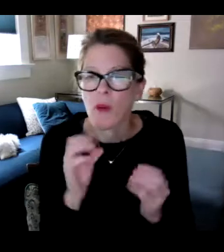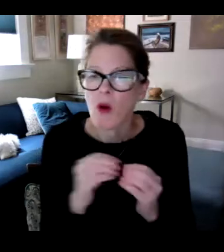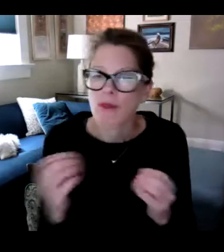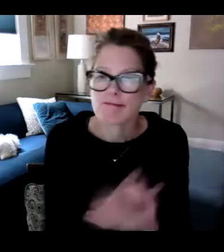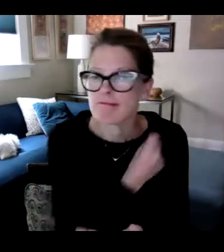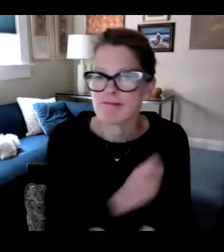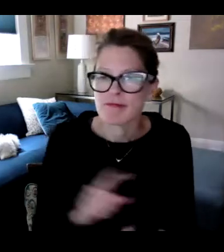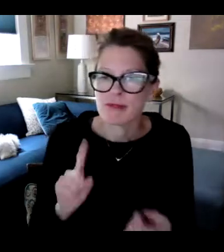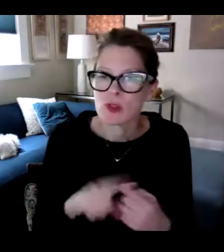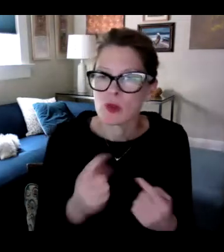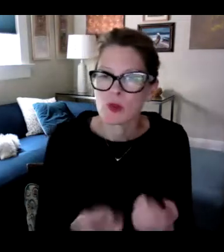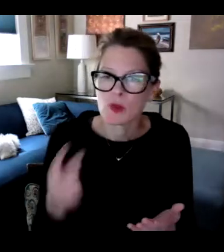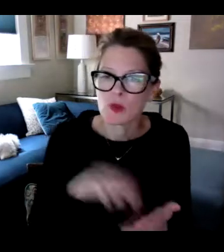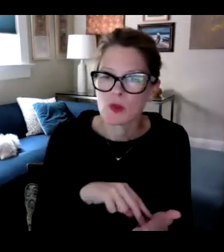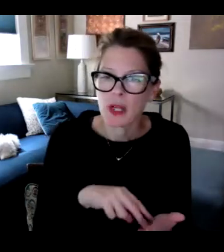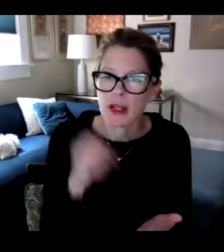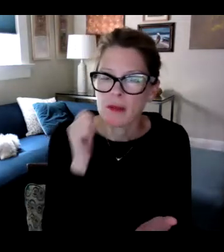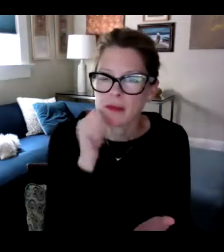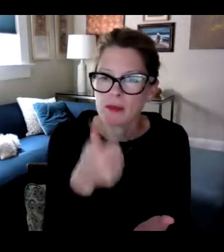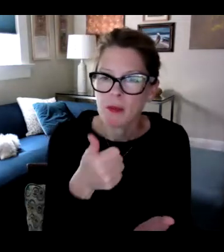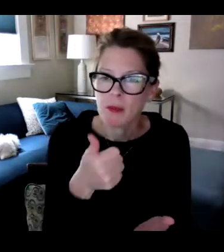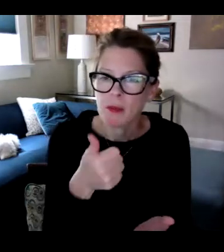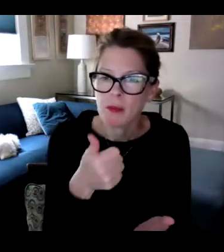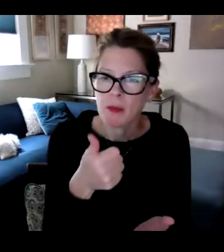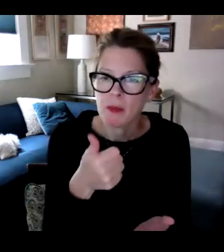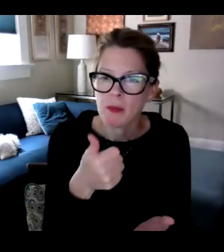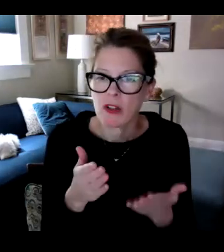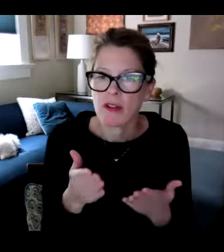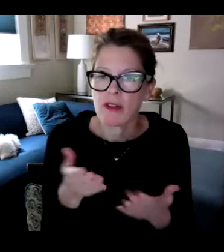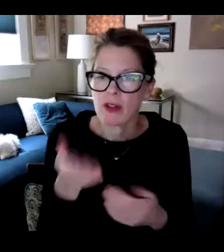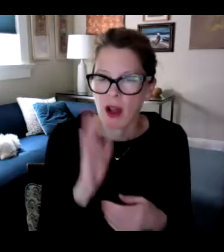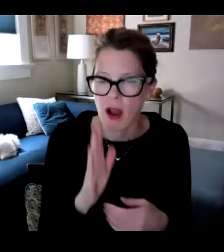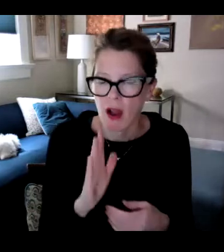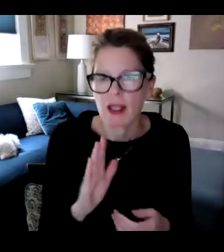tomorrow and to serve God in new and better ways.